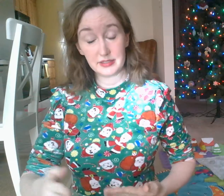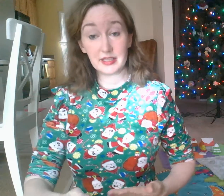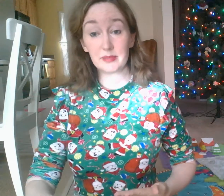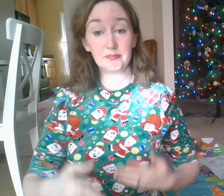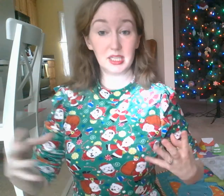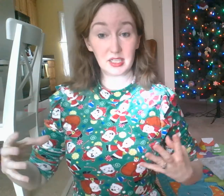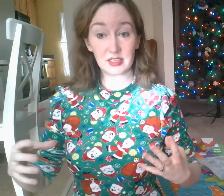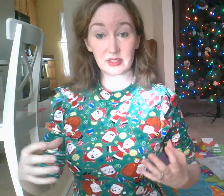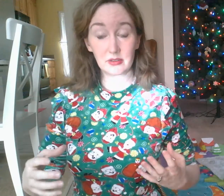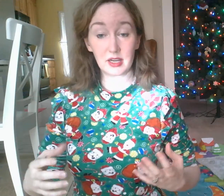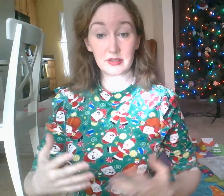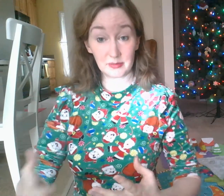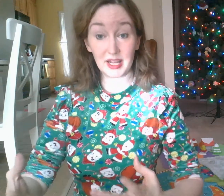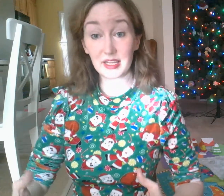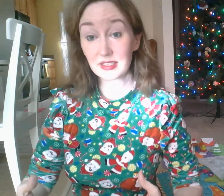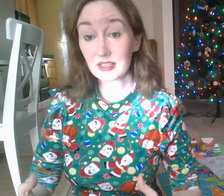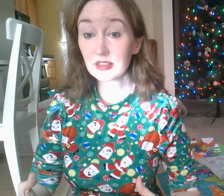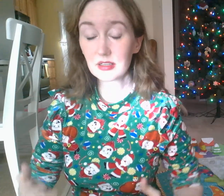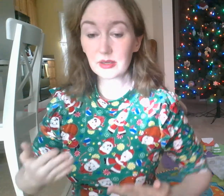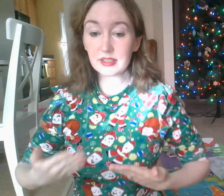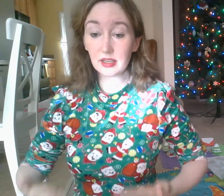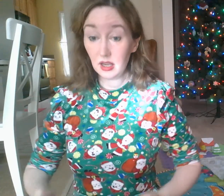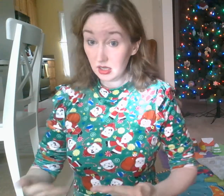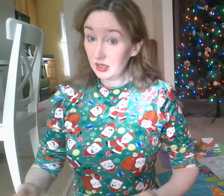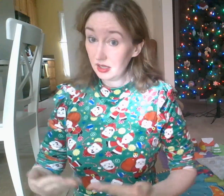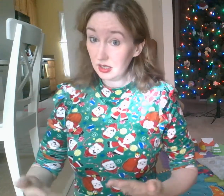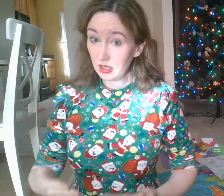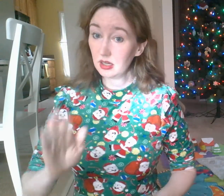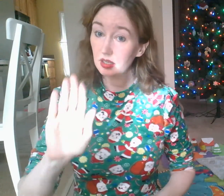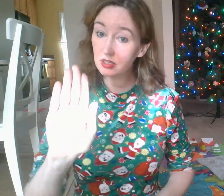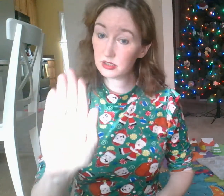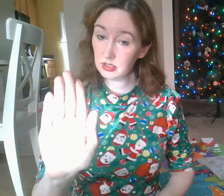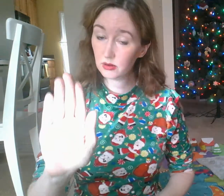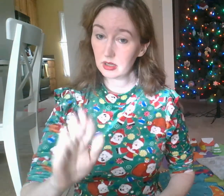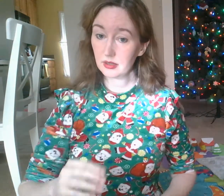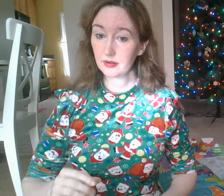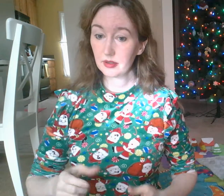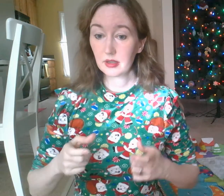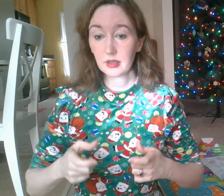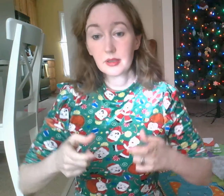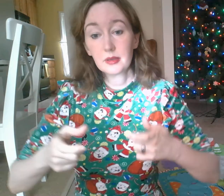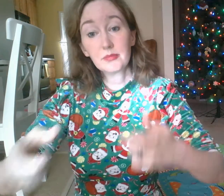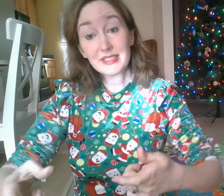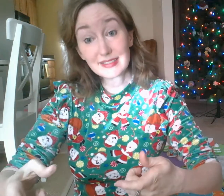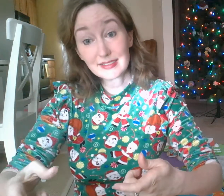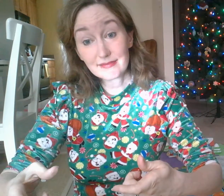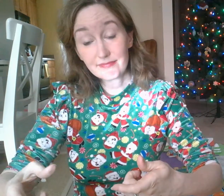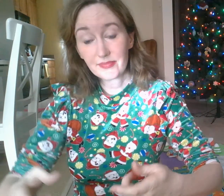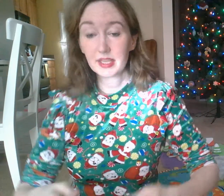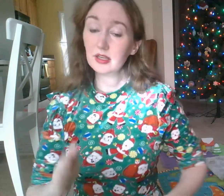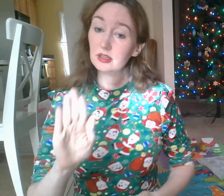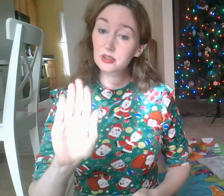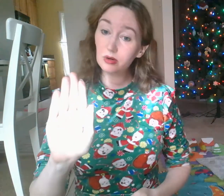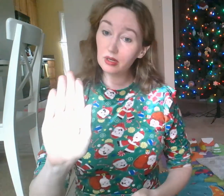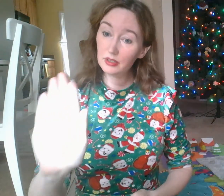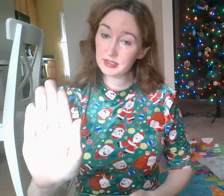it's big and it's on the ground and I'm not handing it to her, you could say, here is your present. You take